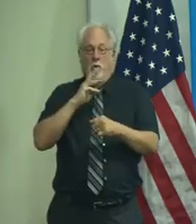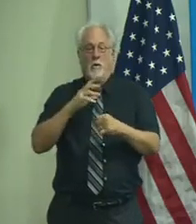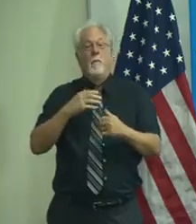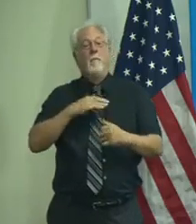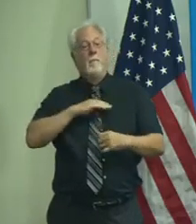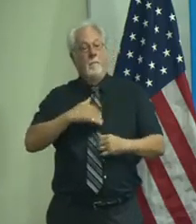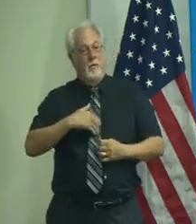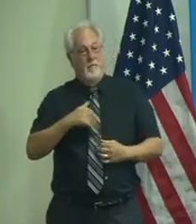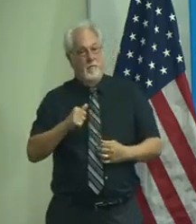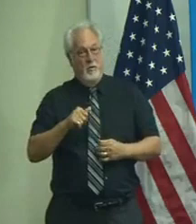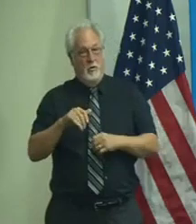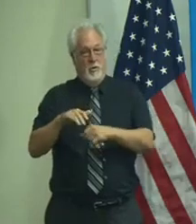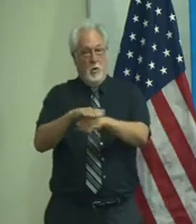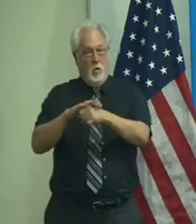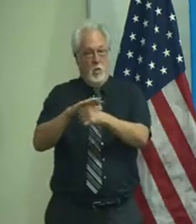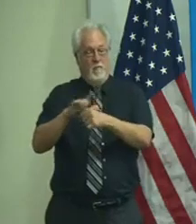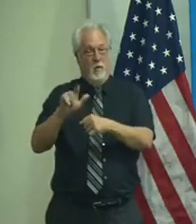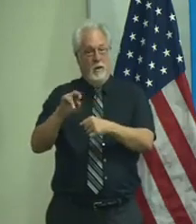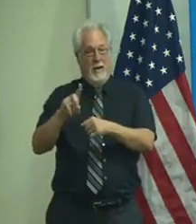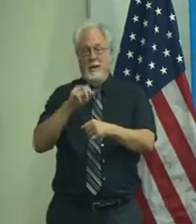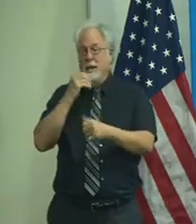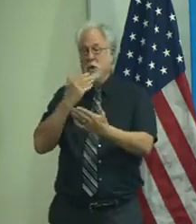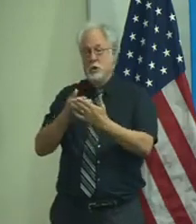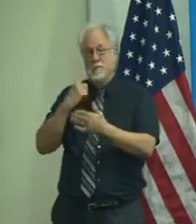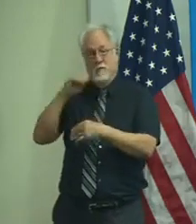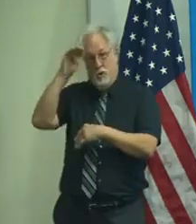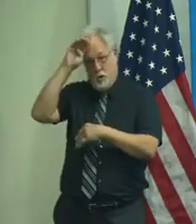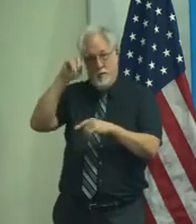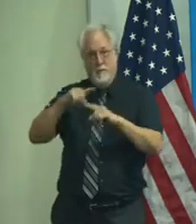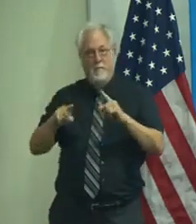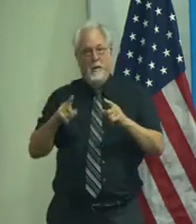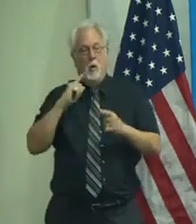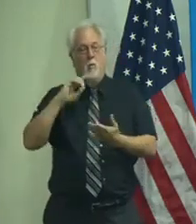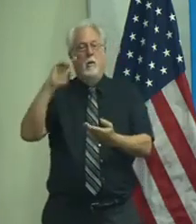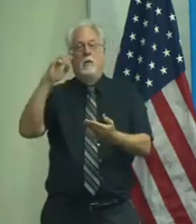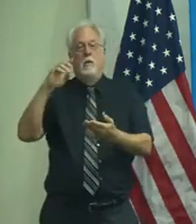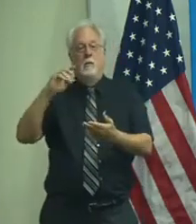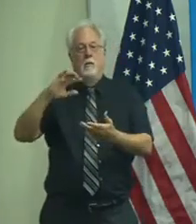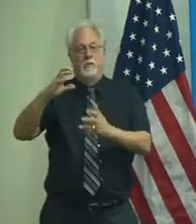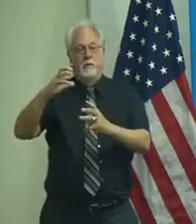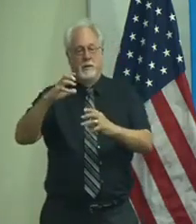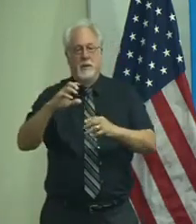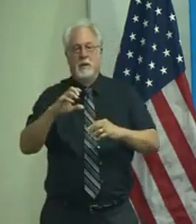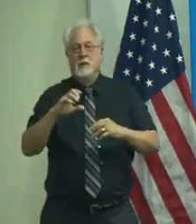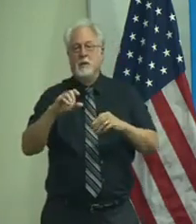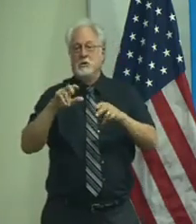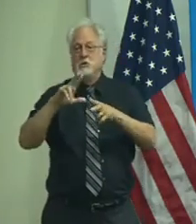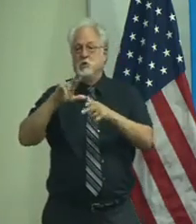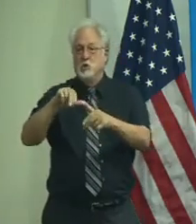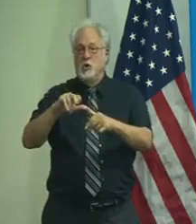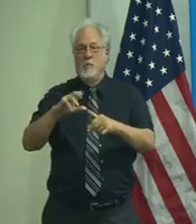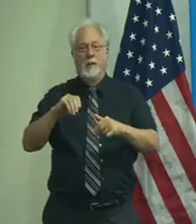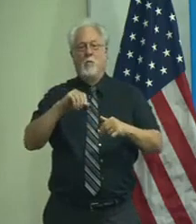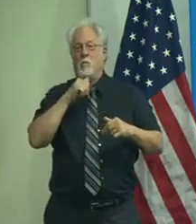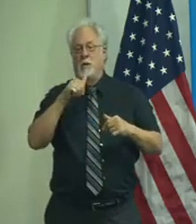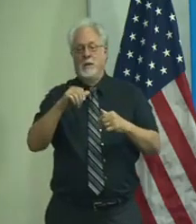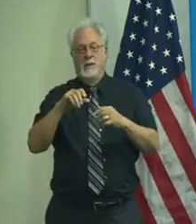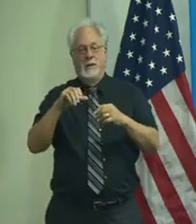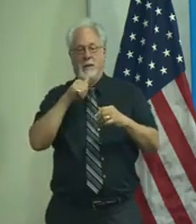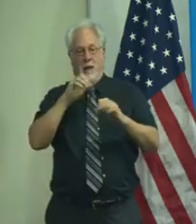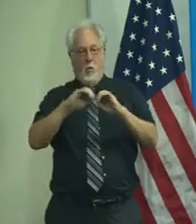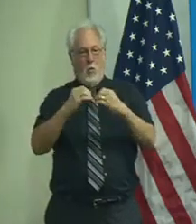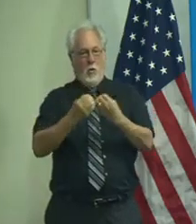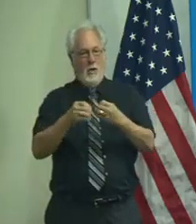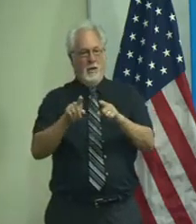land. That wouldn't be good for Cuba, perhaps, but it would destabilize the storm, and it wouldn't be quite as organized when it got back